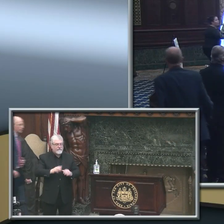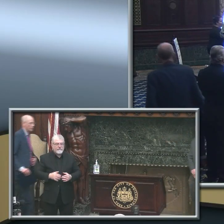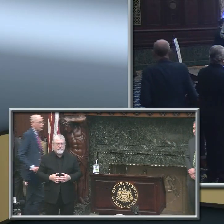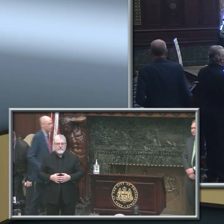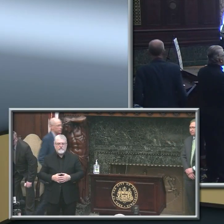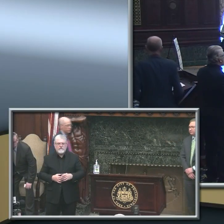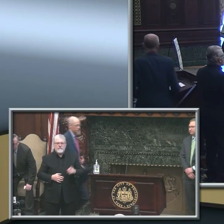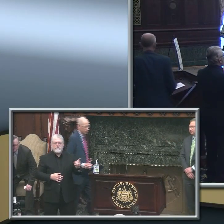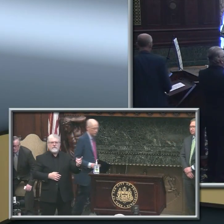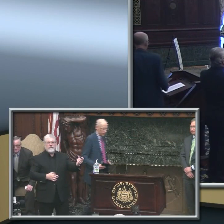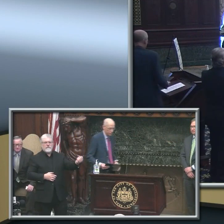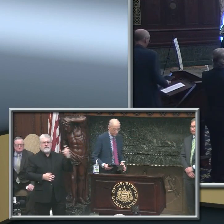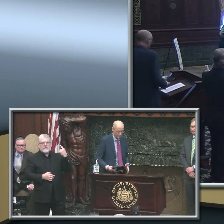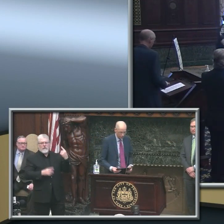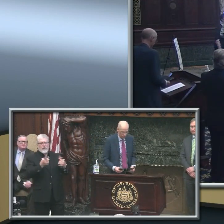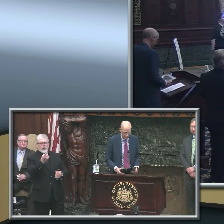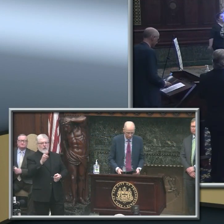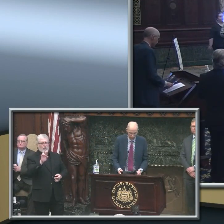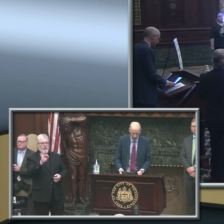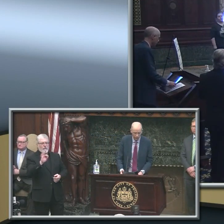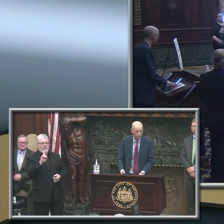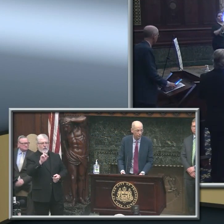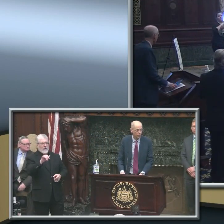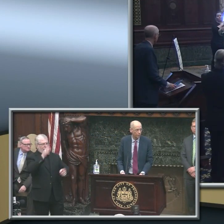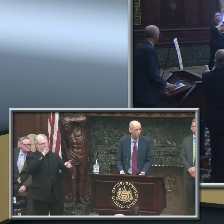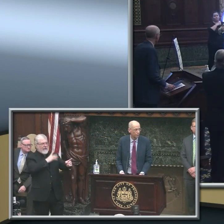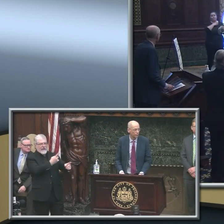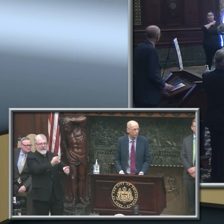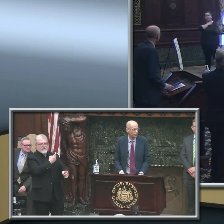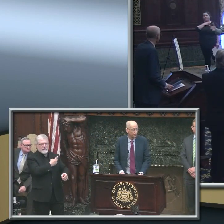You spoke about there were people who have not